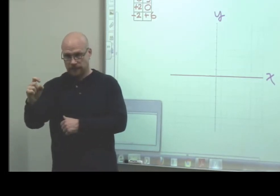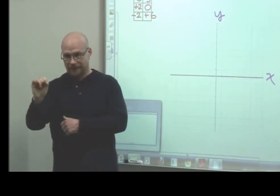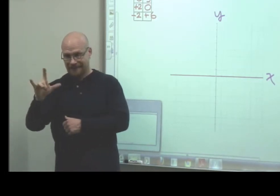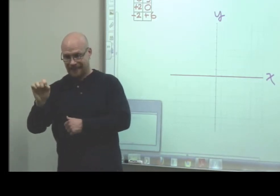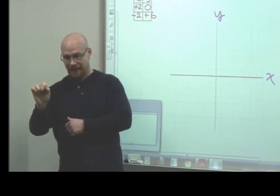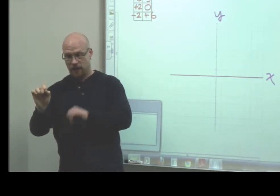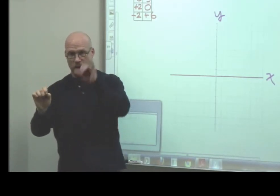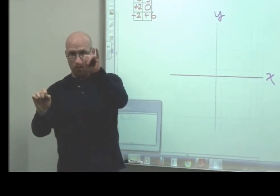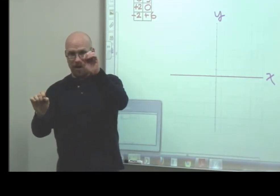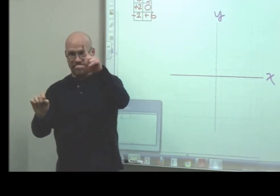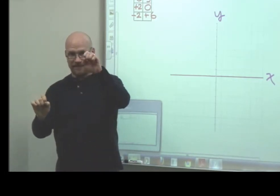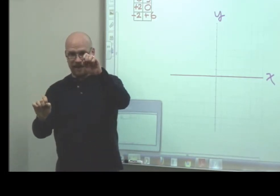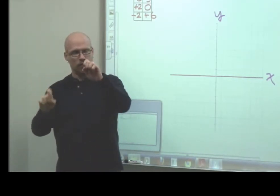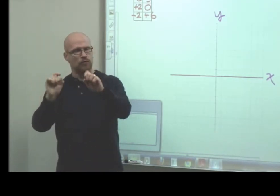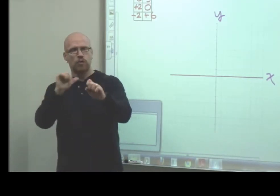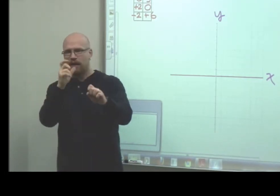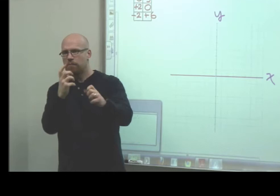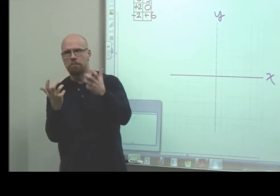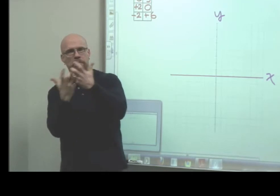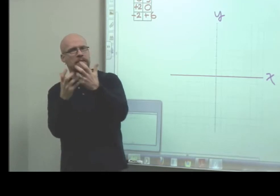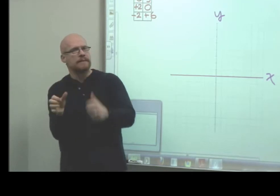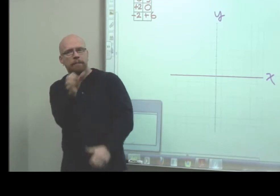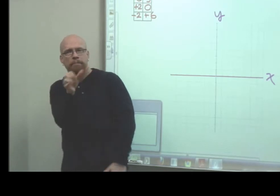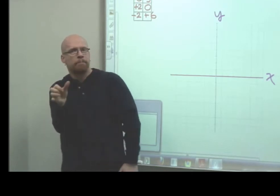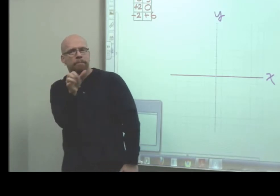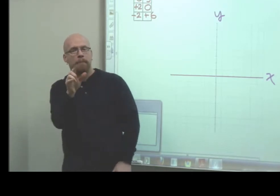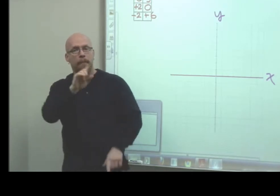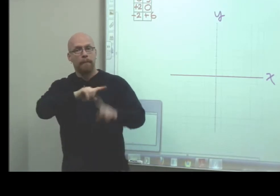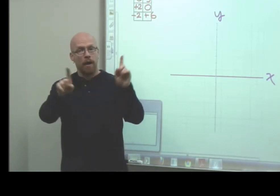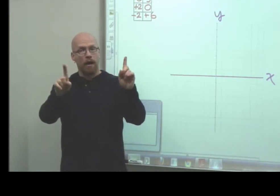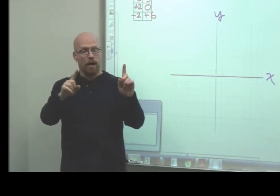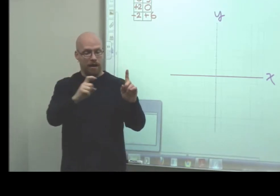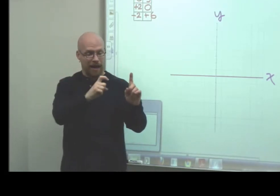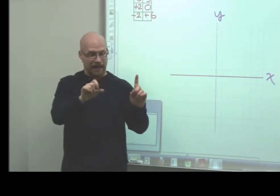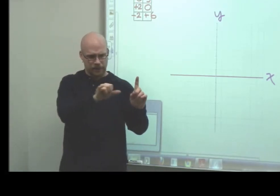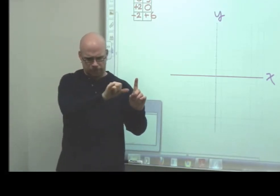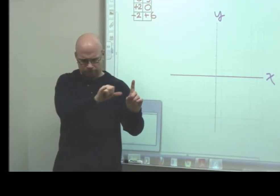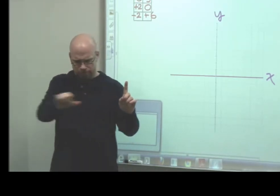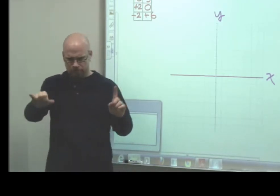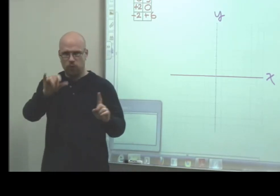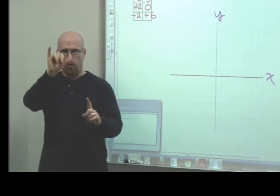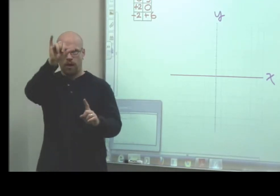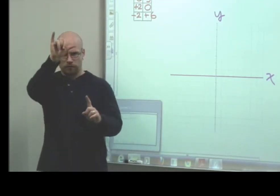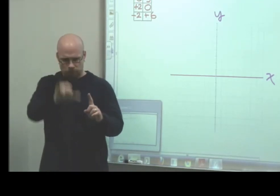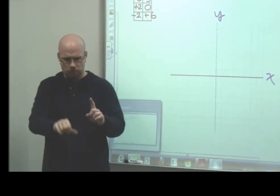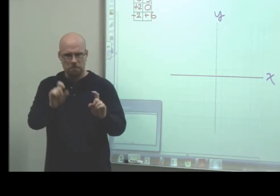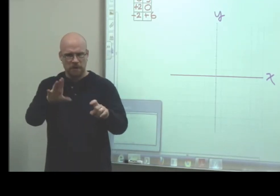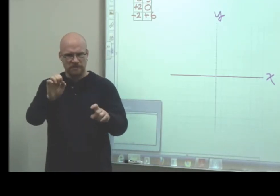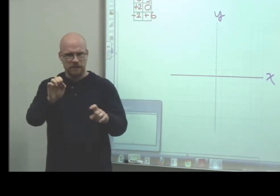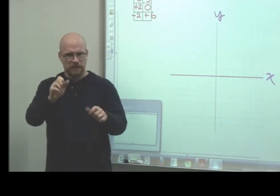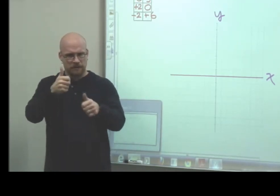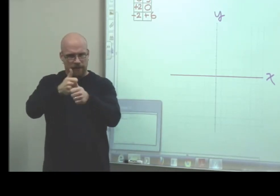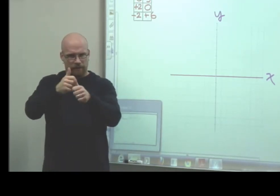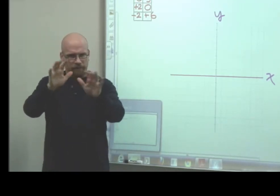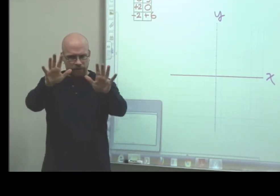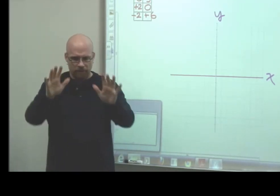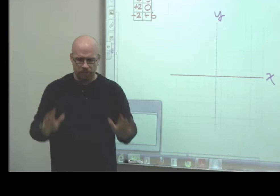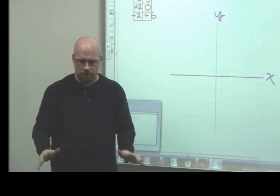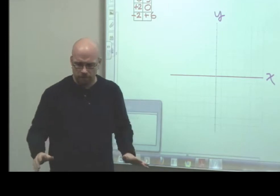2s, 2, 4, and 6. Now understand that your y scale and x scale don't have to be the same scale. You have to keep them